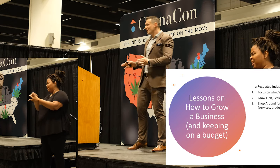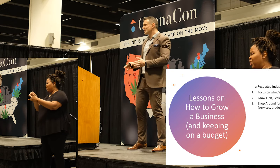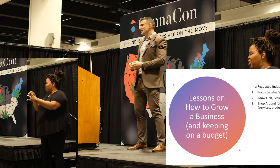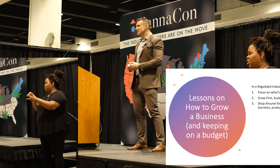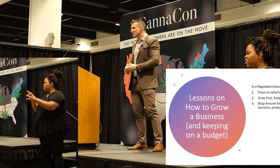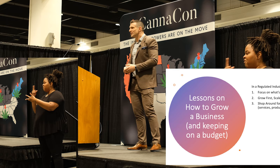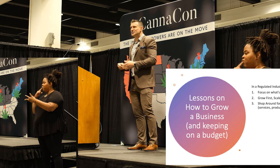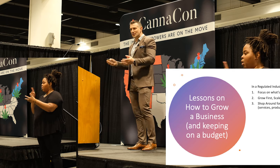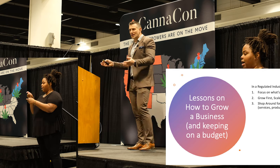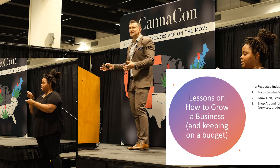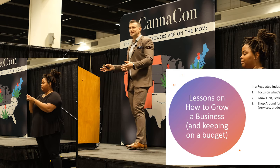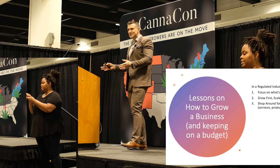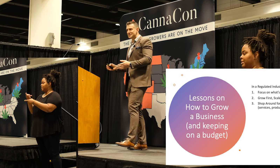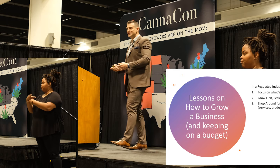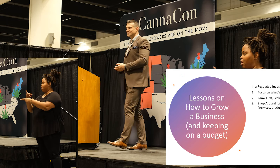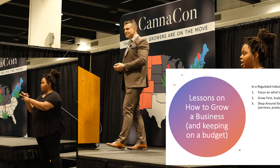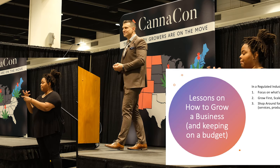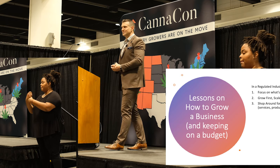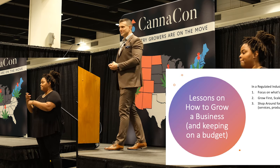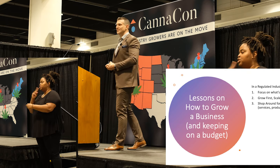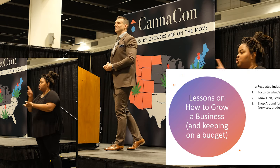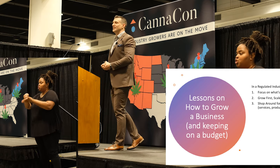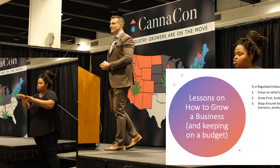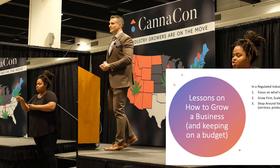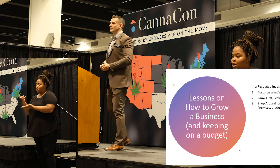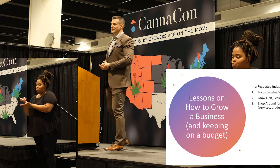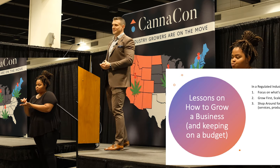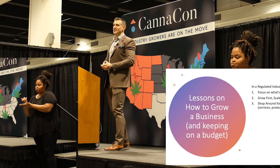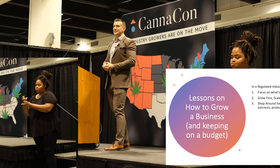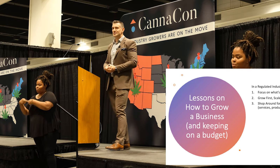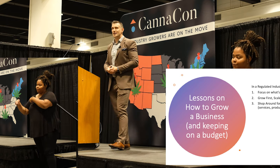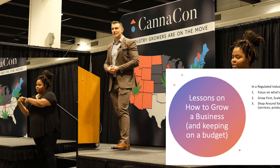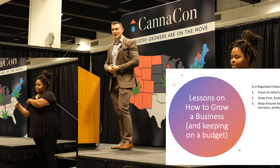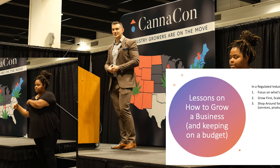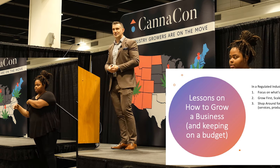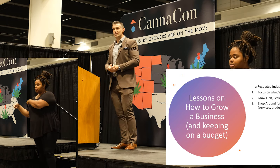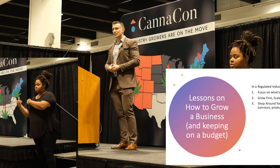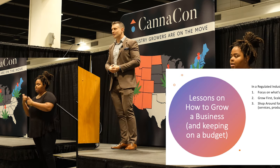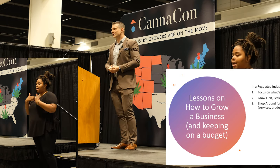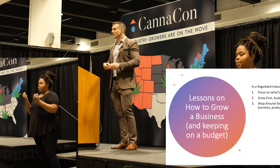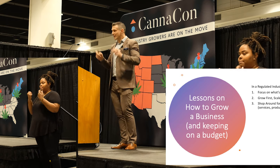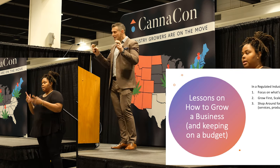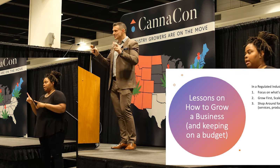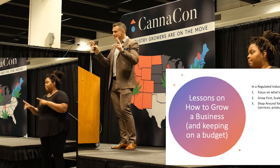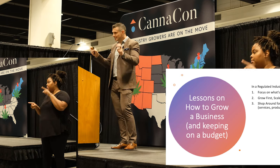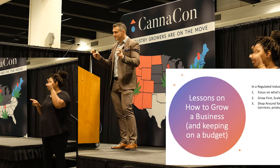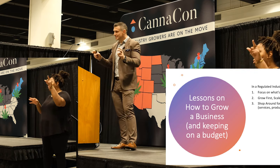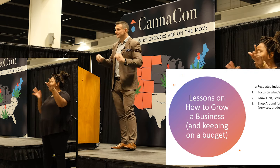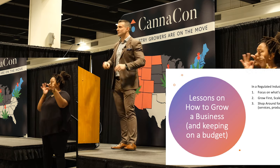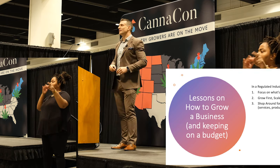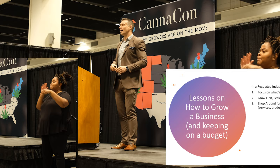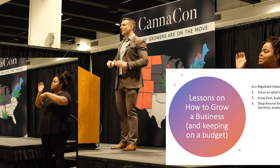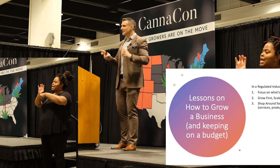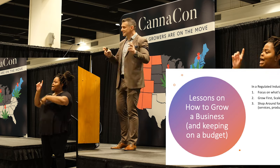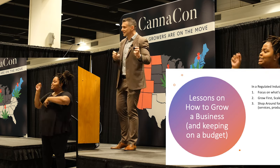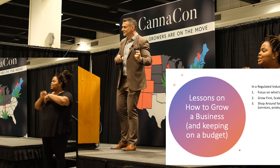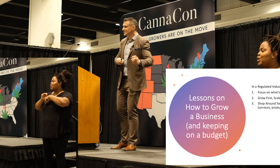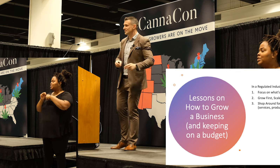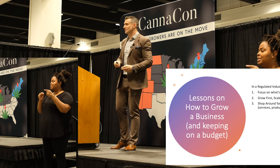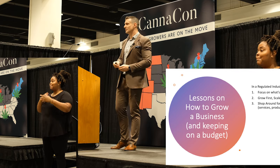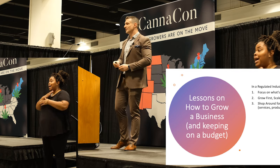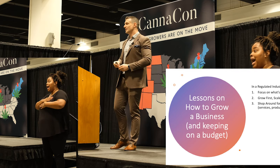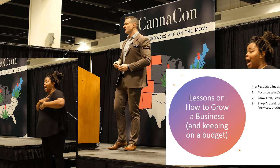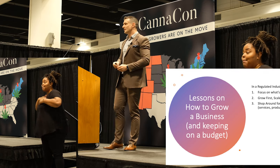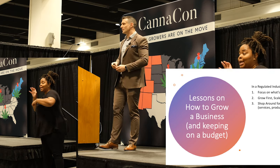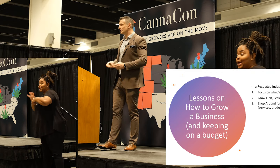That's a good philosophy too, but you know, check references. You know, there's a lot of folks out there who are, you know, cannabis consultants, who are hobby